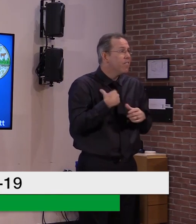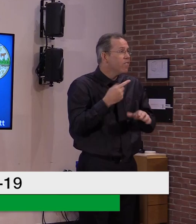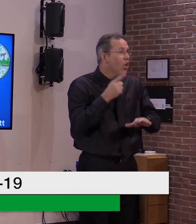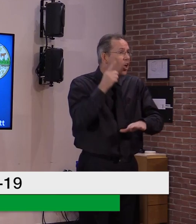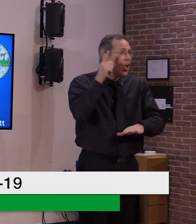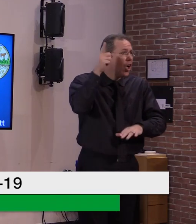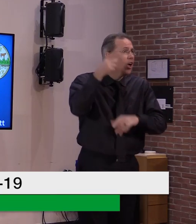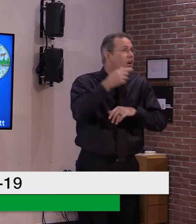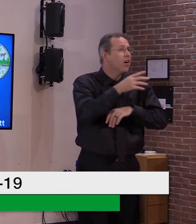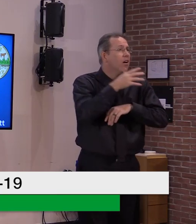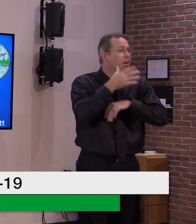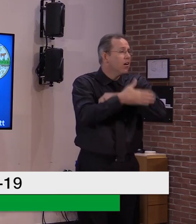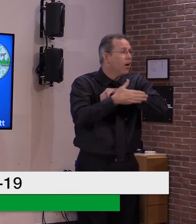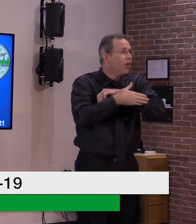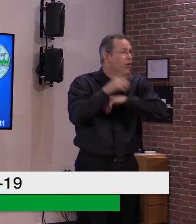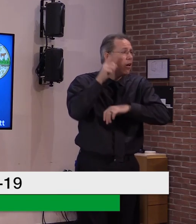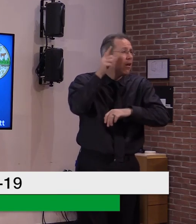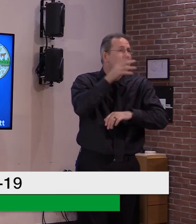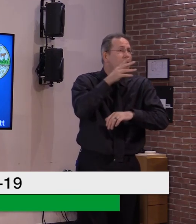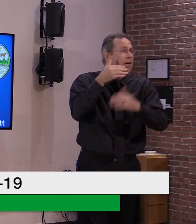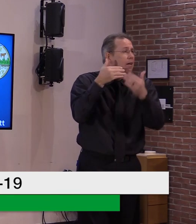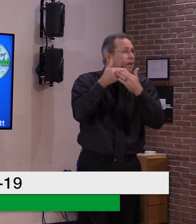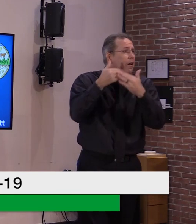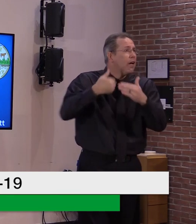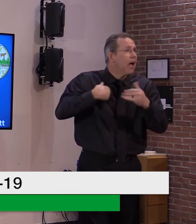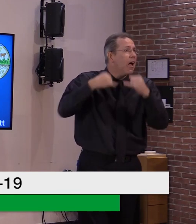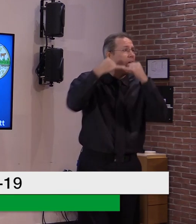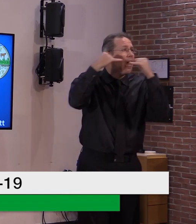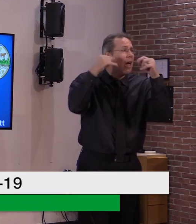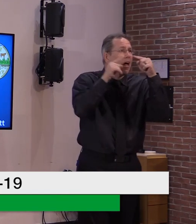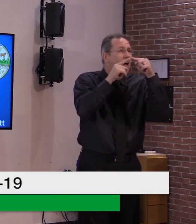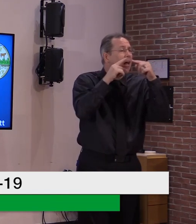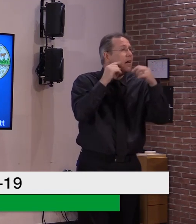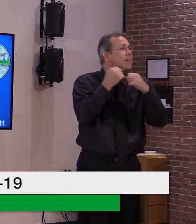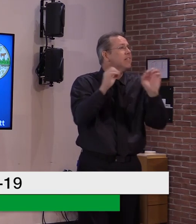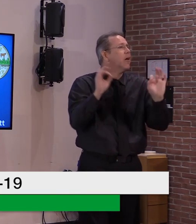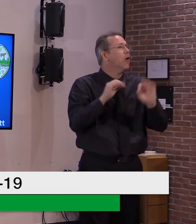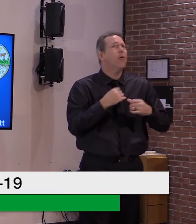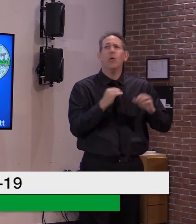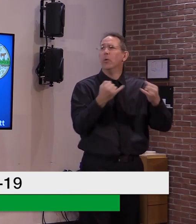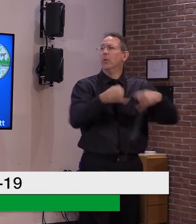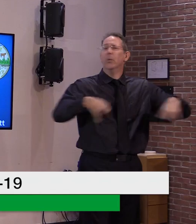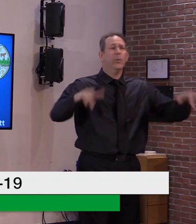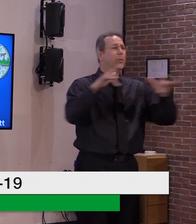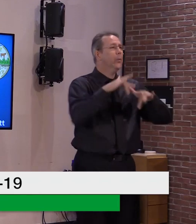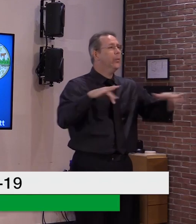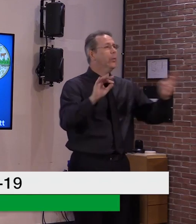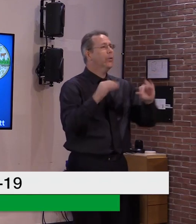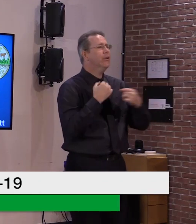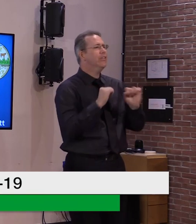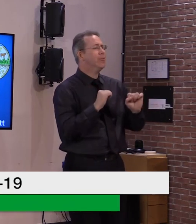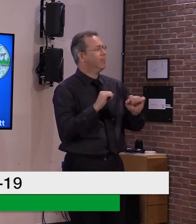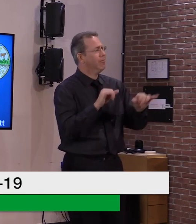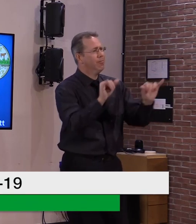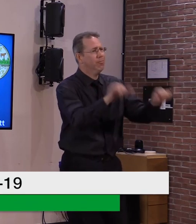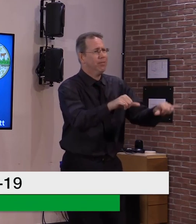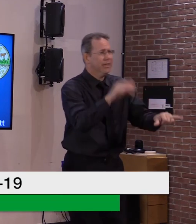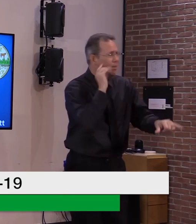no protection against the virus and that's not just the vermont phenomenon that's a nationwide phenomenon